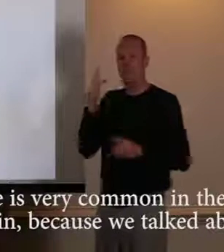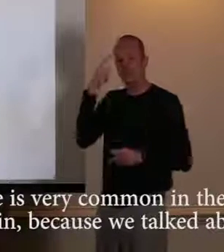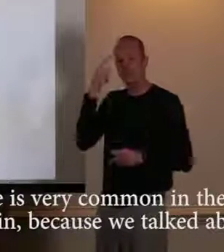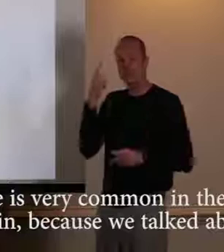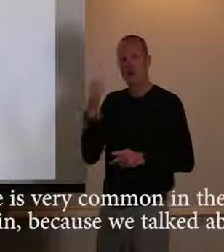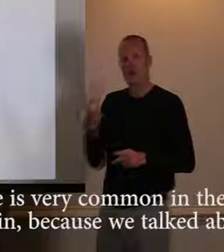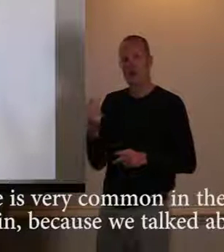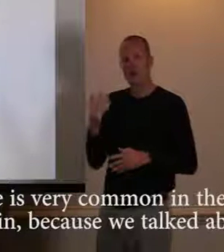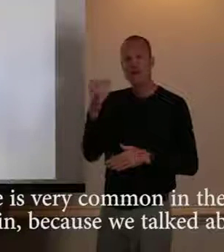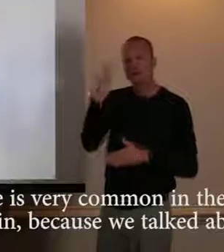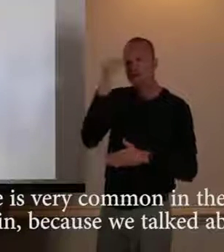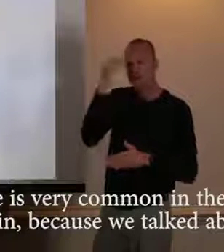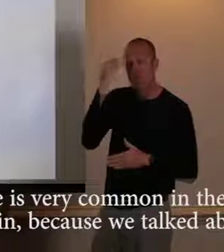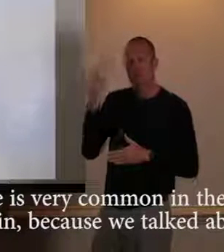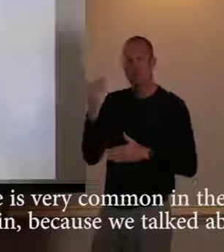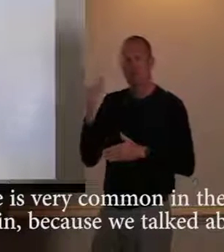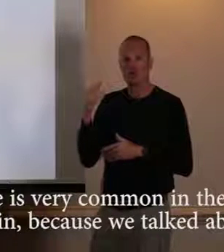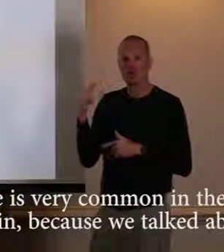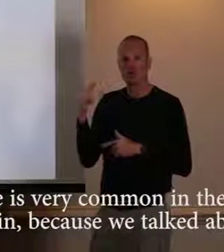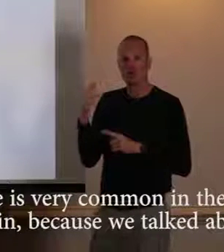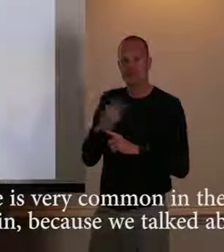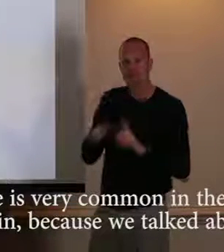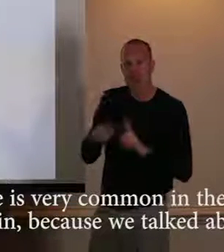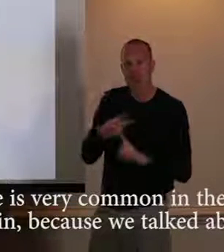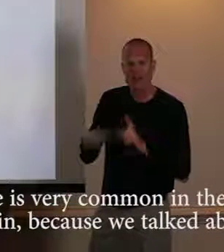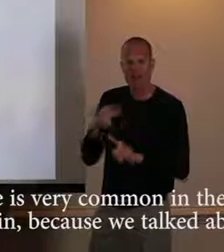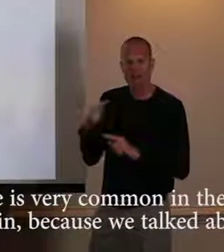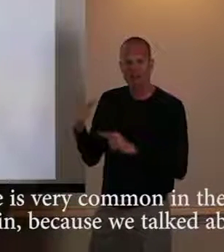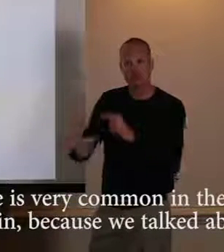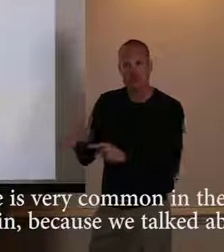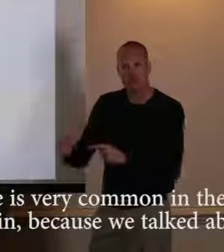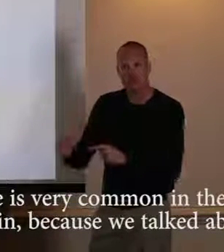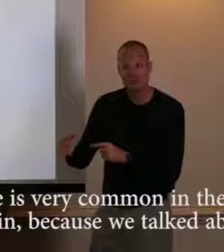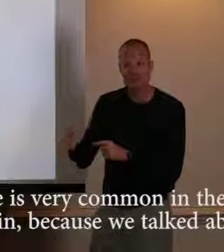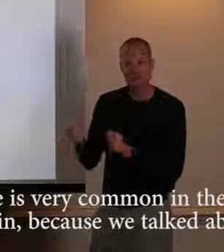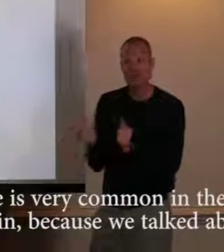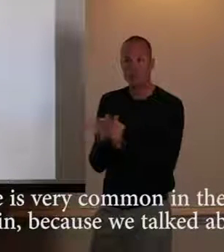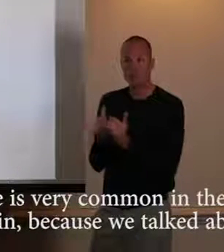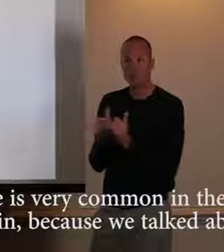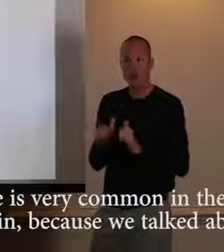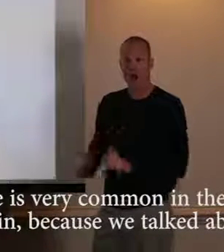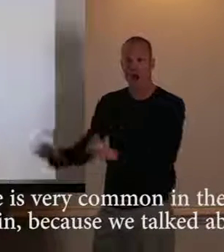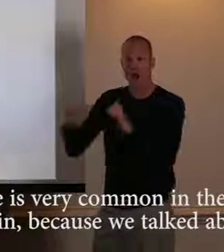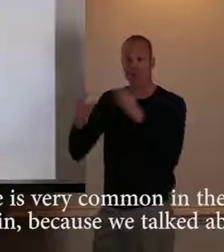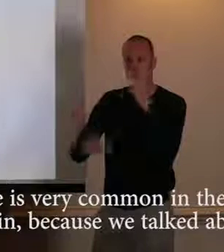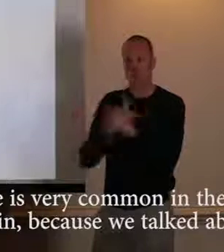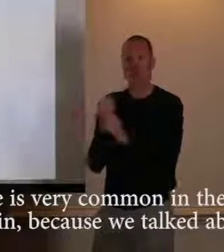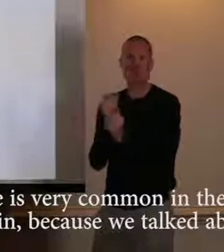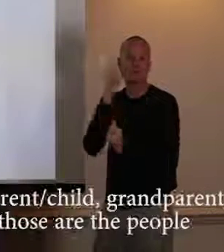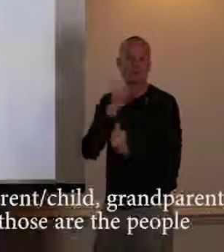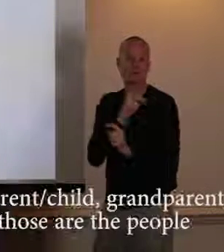Familial generational violence is very common in the world of sexual violence. Again, because we talked about those